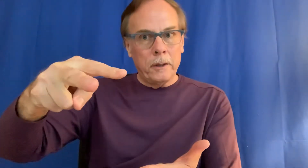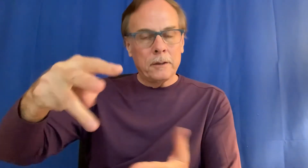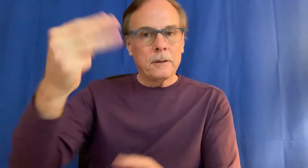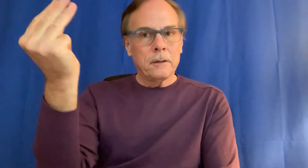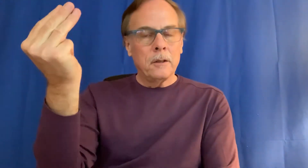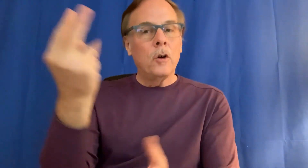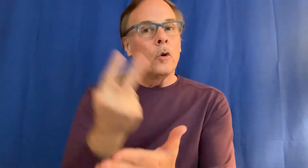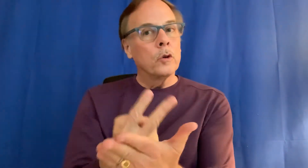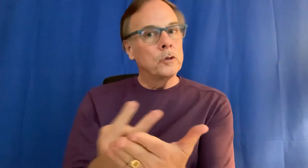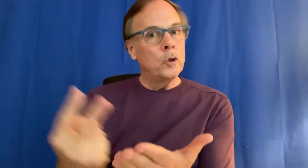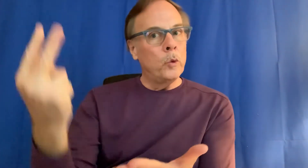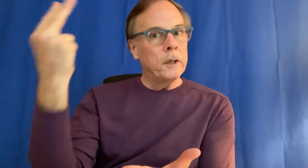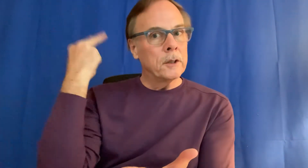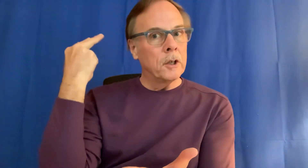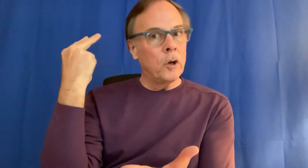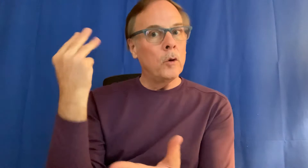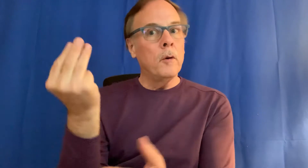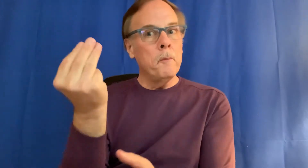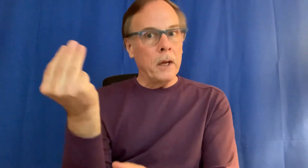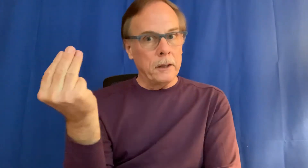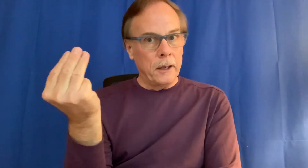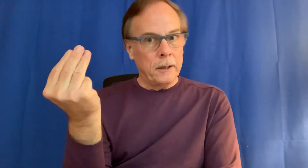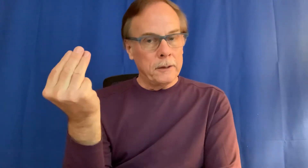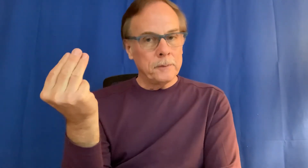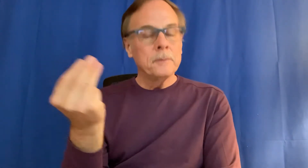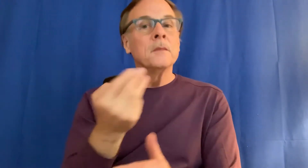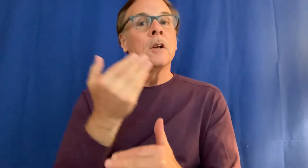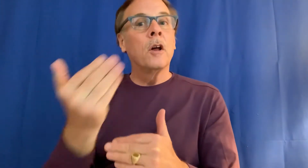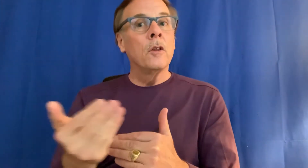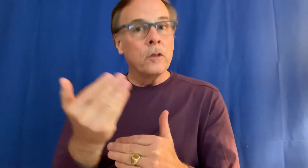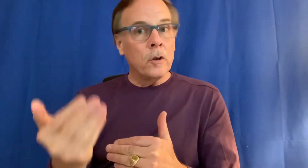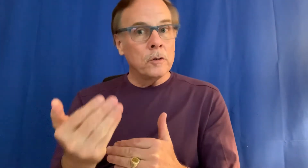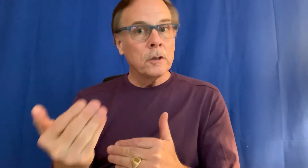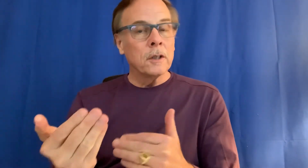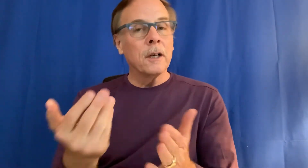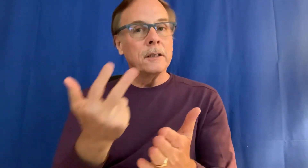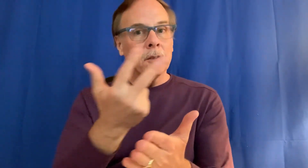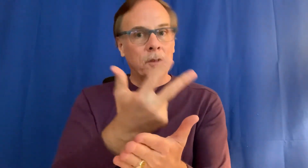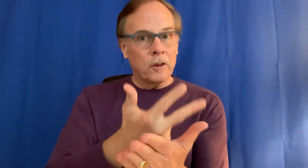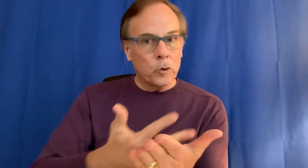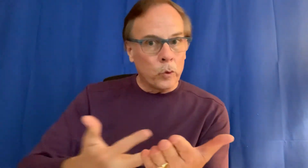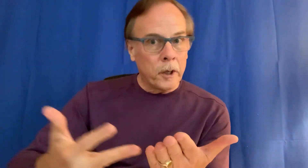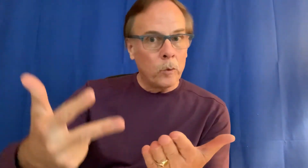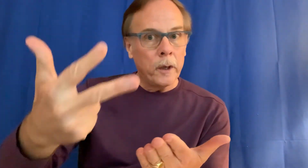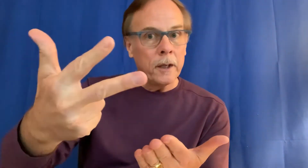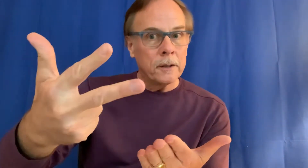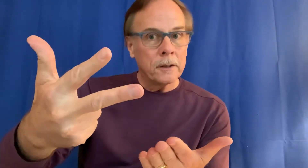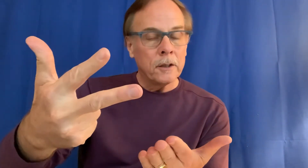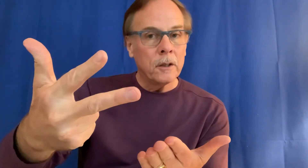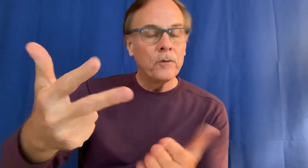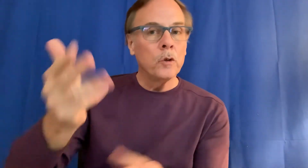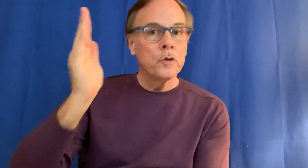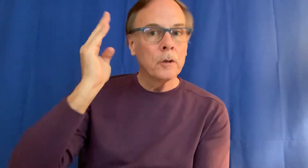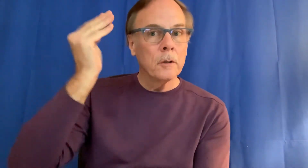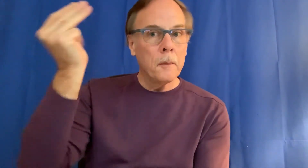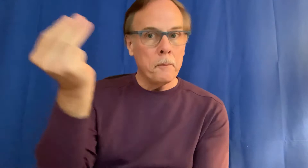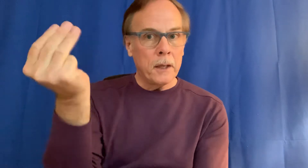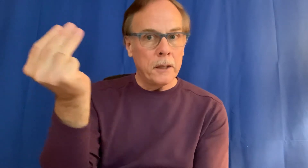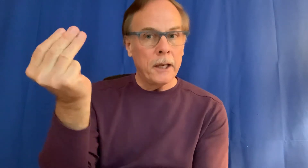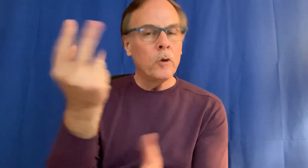weeks, 2 weeks ago Monday. Those are the kind of the 3 weeks in the future Monday, or